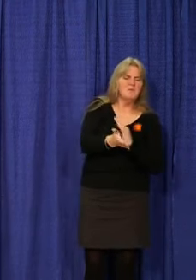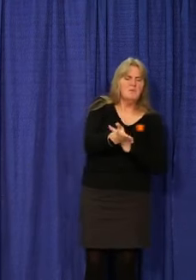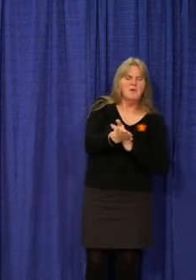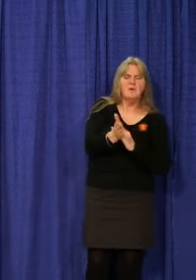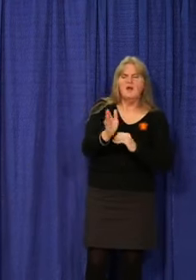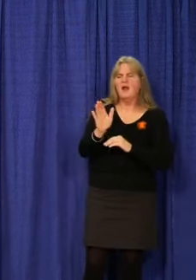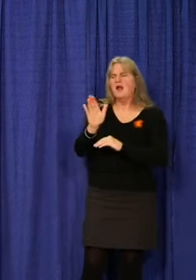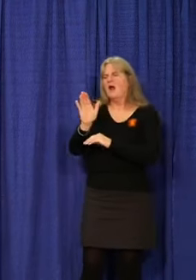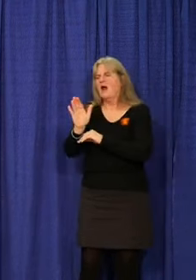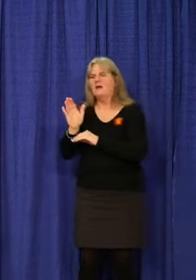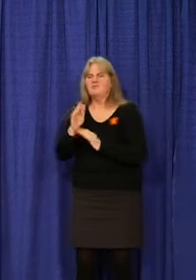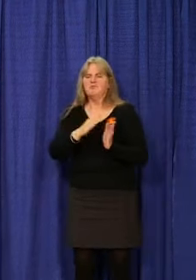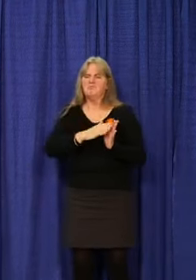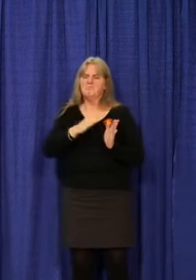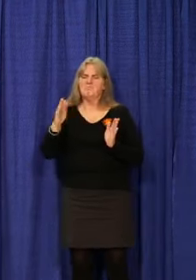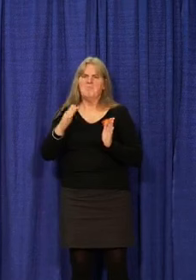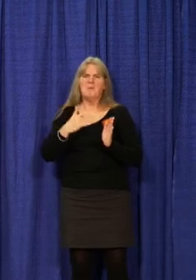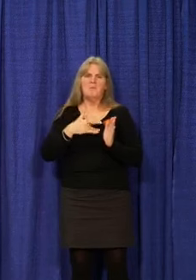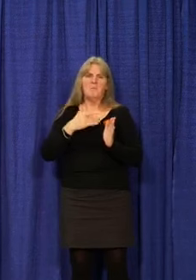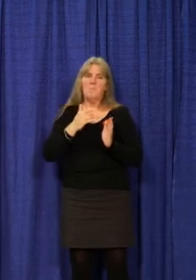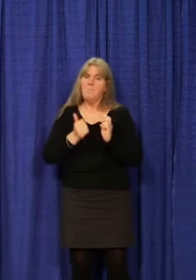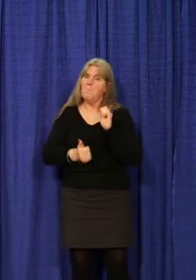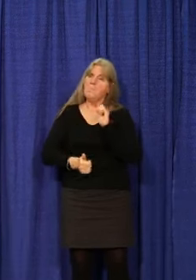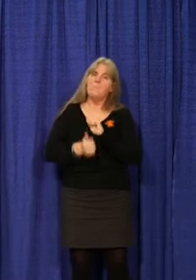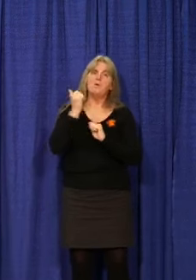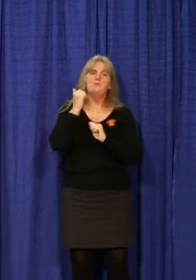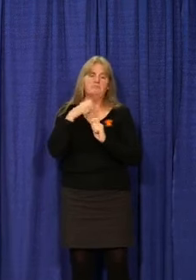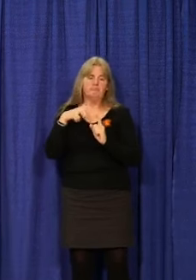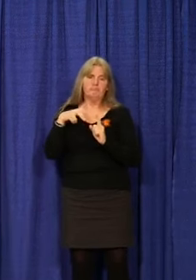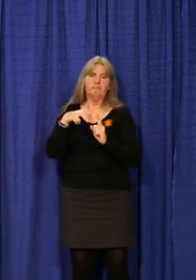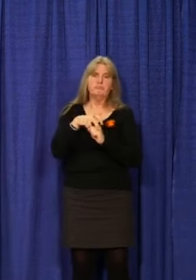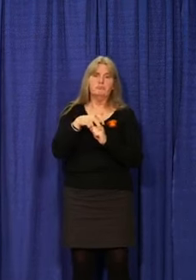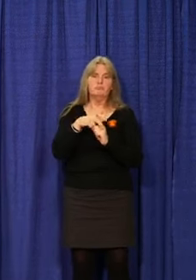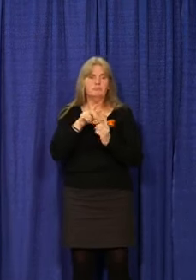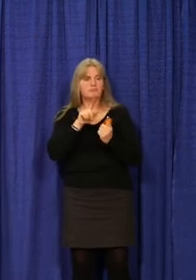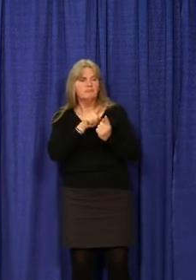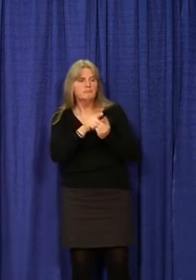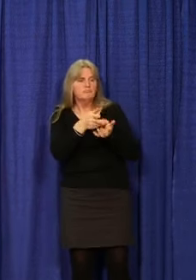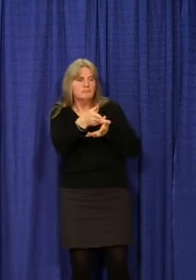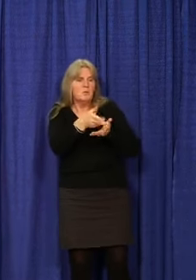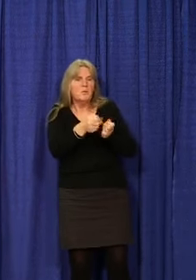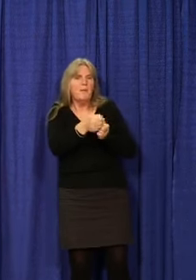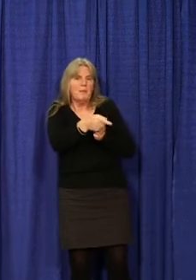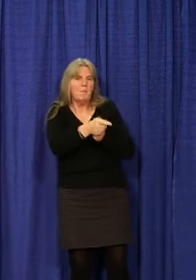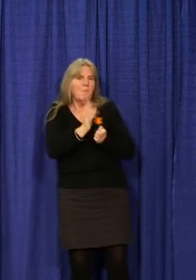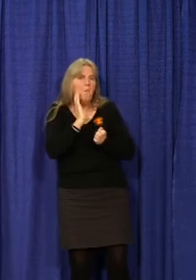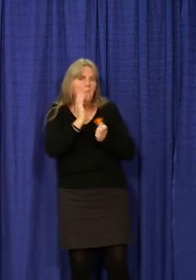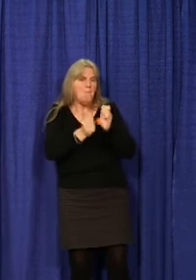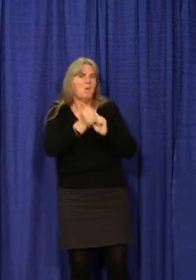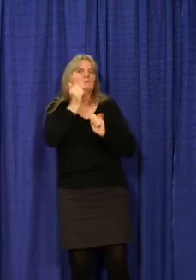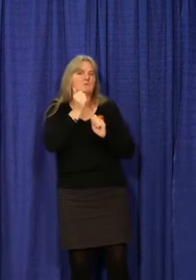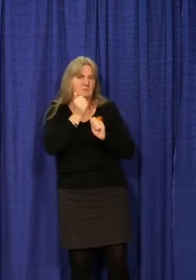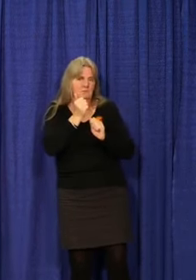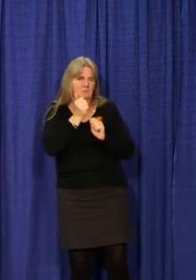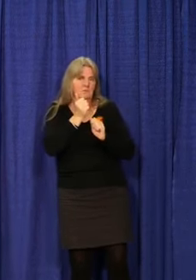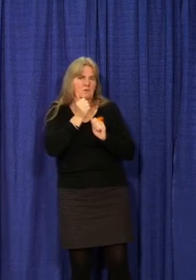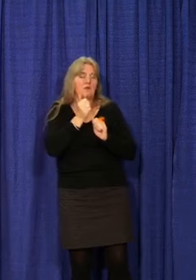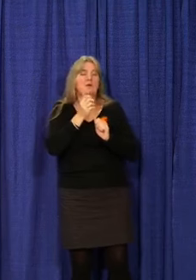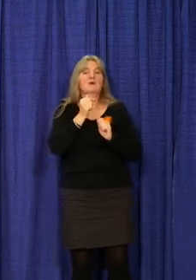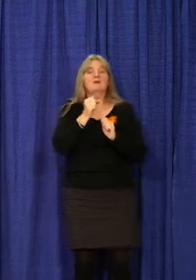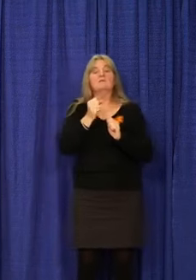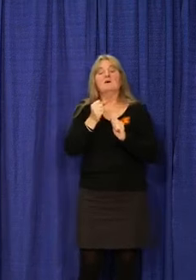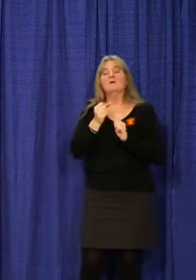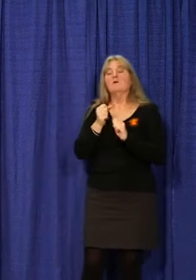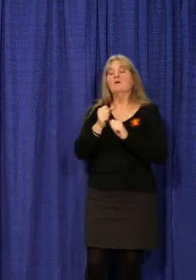afternoon. So we think we're going to capture most of those travelers, and I think then we use this system afterwards where they still